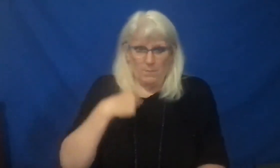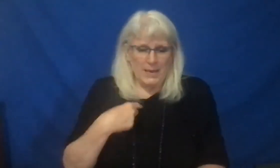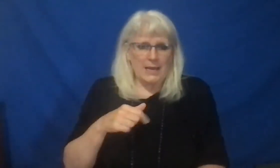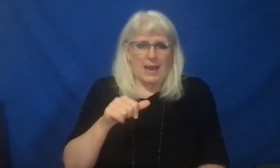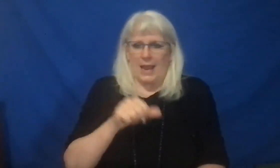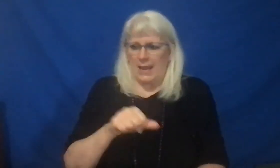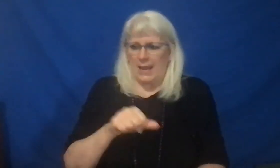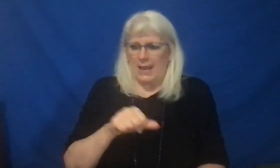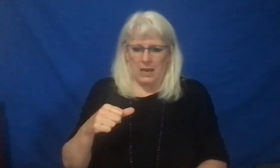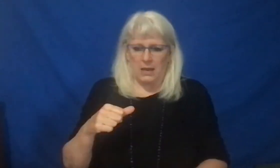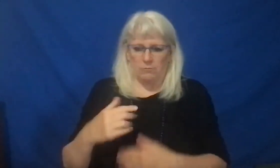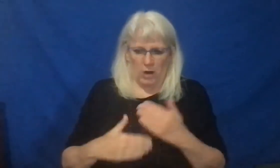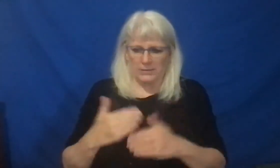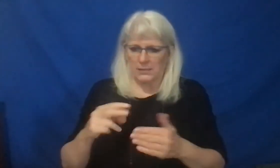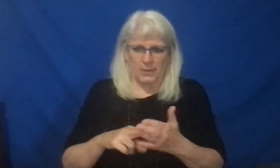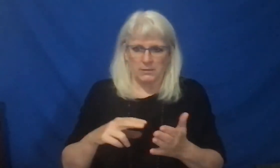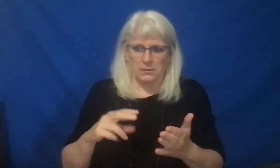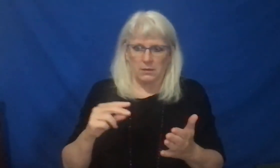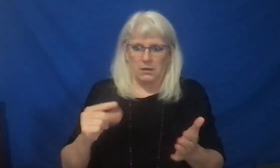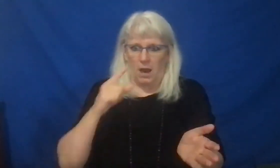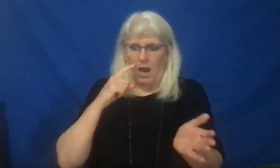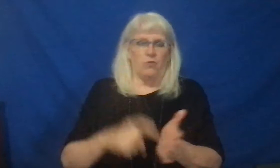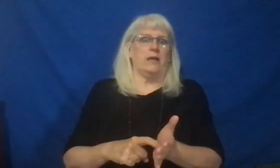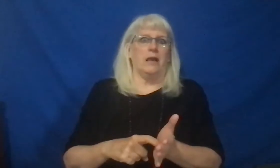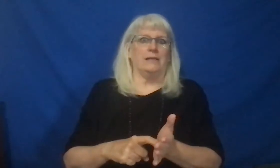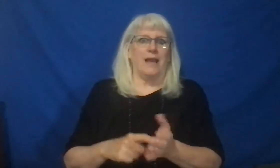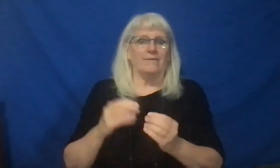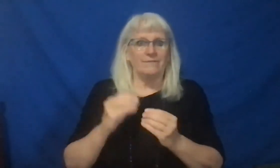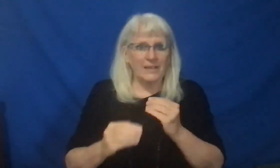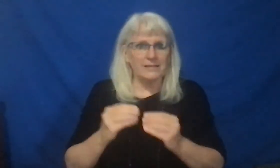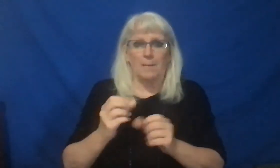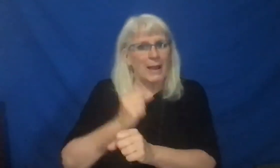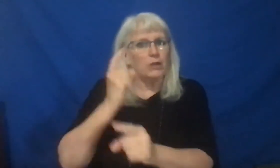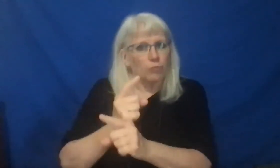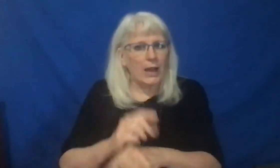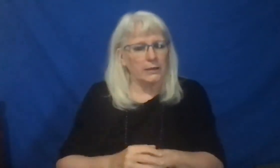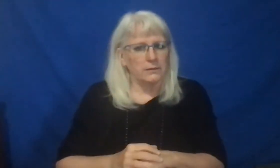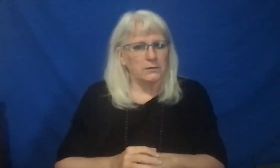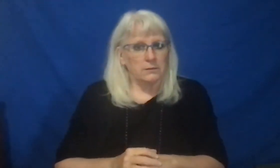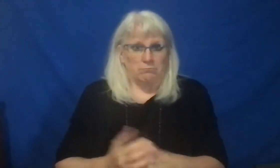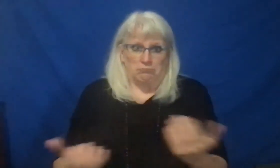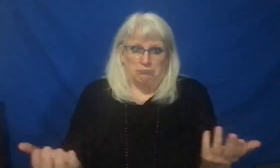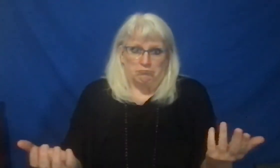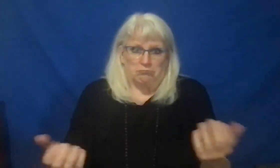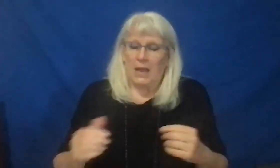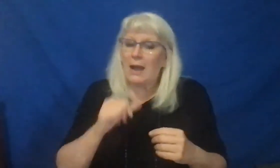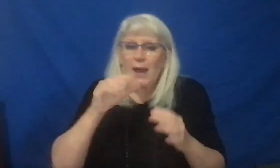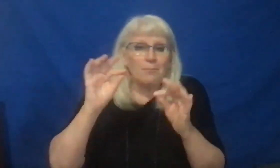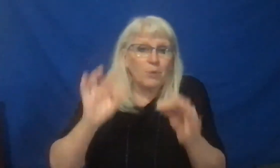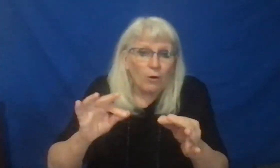it and make it right with however whatever that looks like. It's not that I do it perfectly, it's the time it takes for